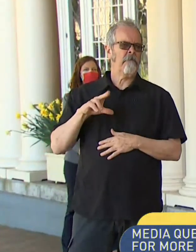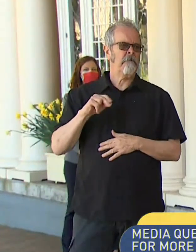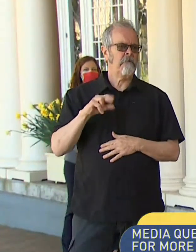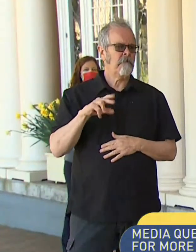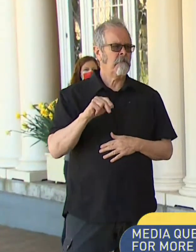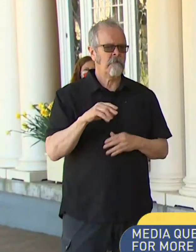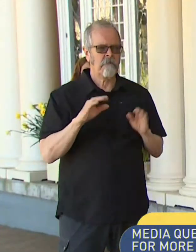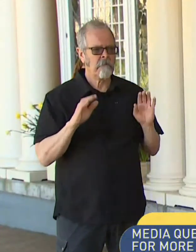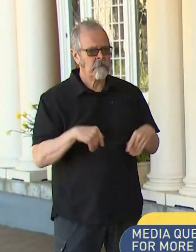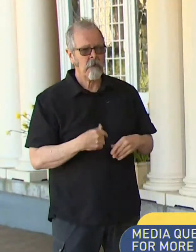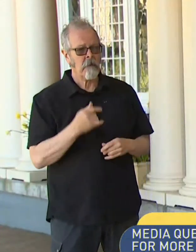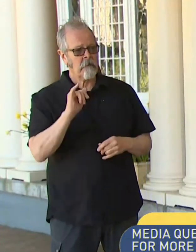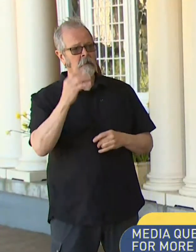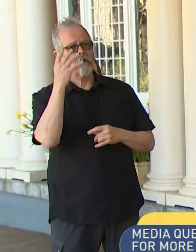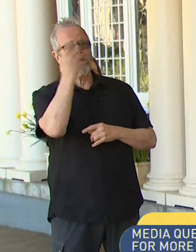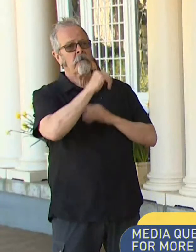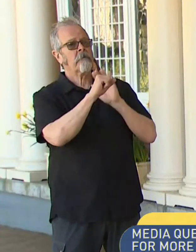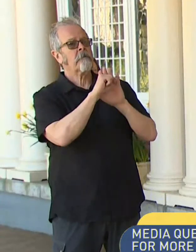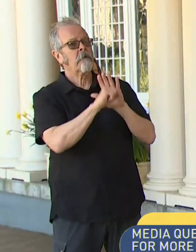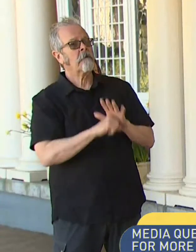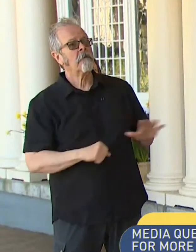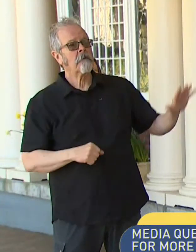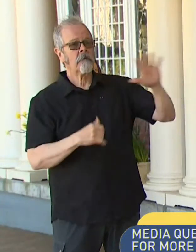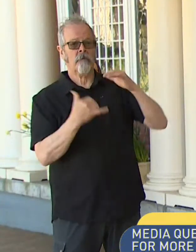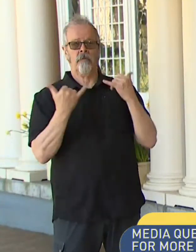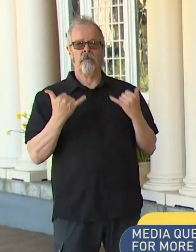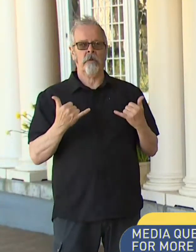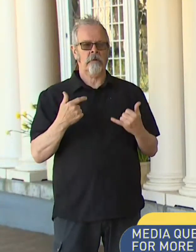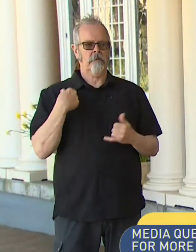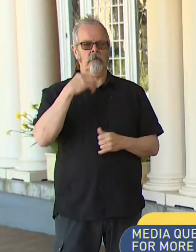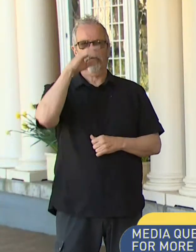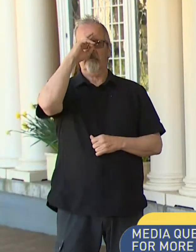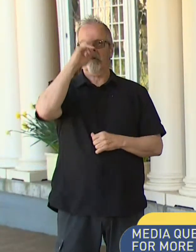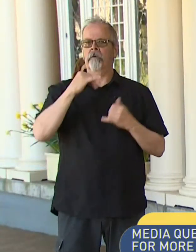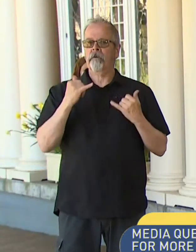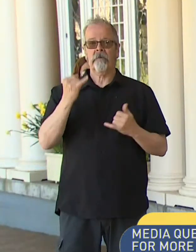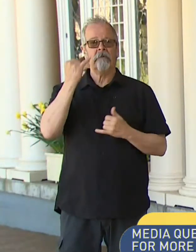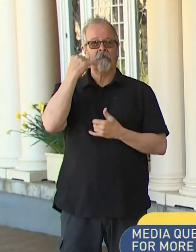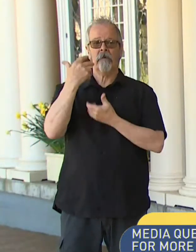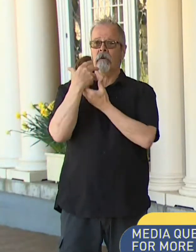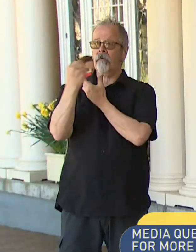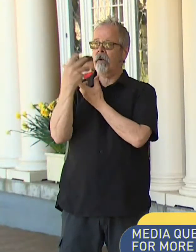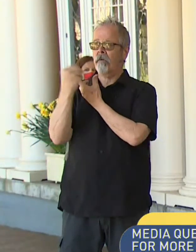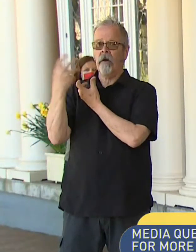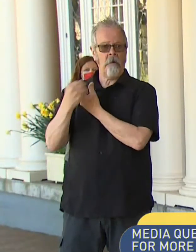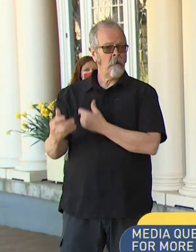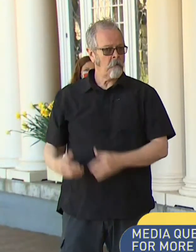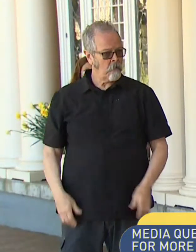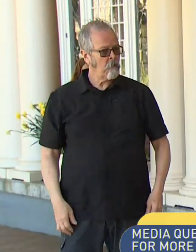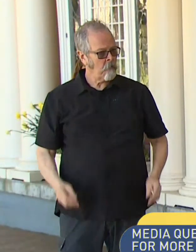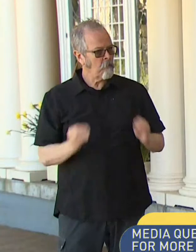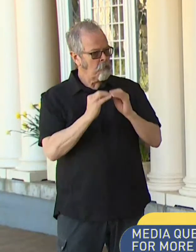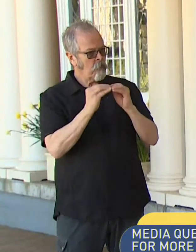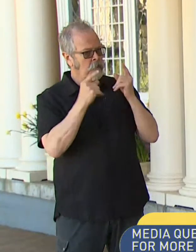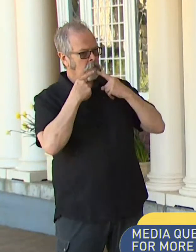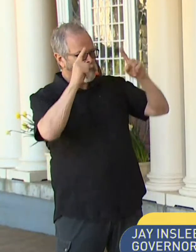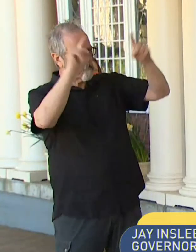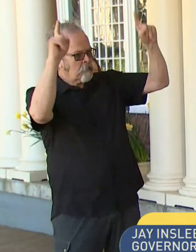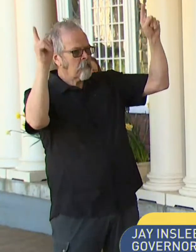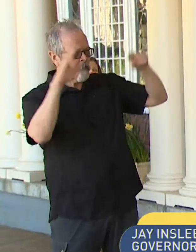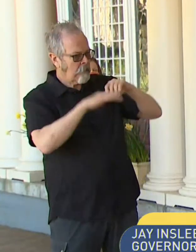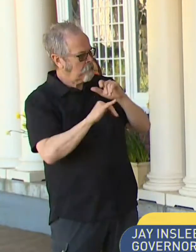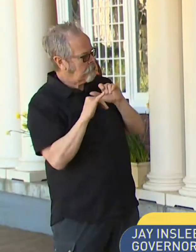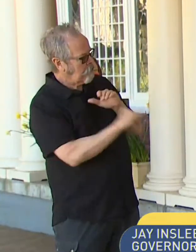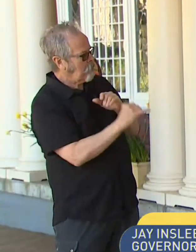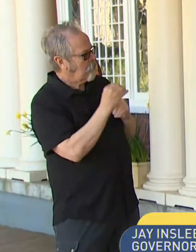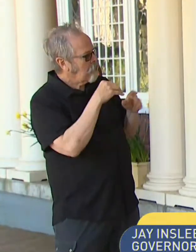this beautiful state today that realizes if we take stuff outdoors, we'll be even more successful in that regard. So I approach this with confidence